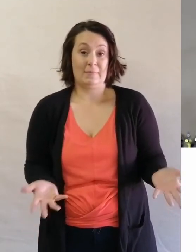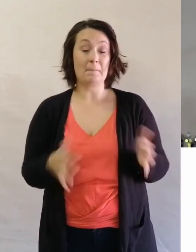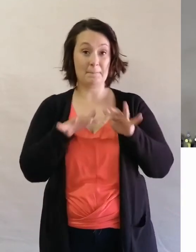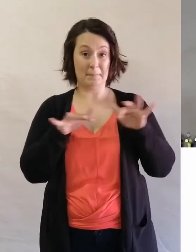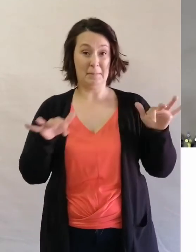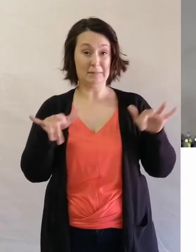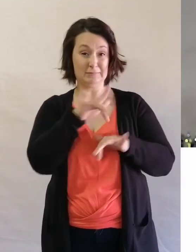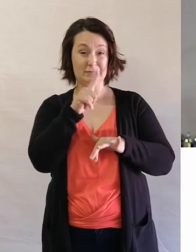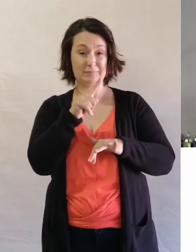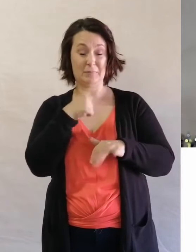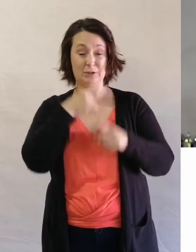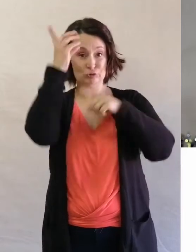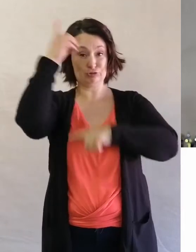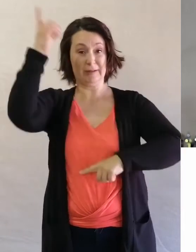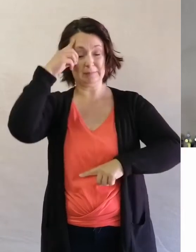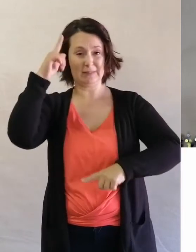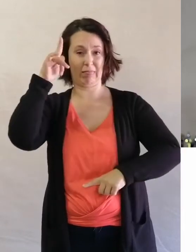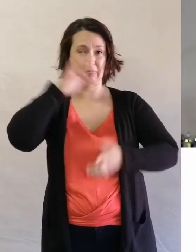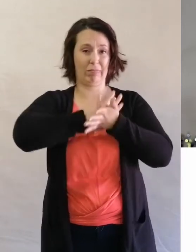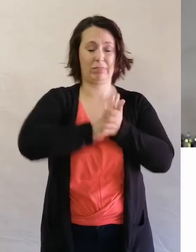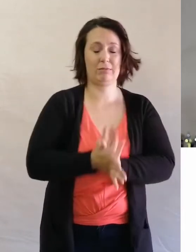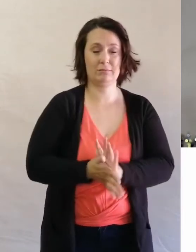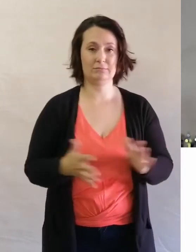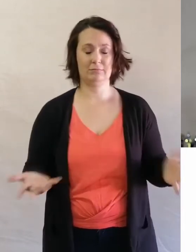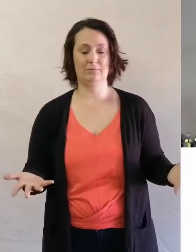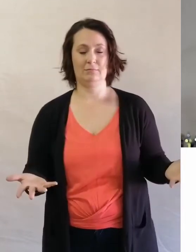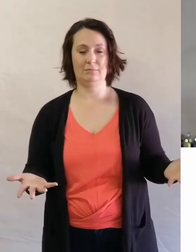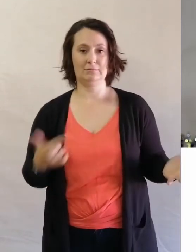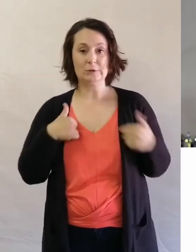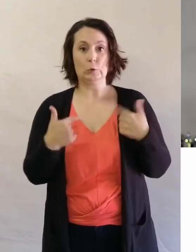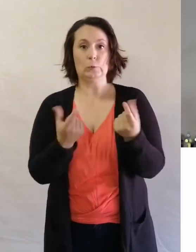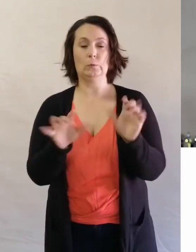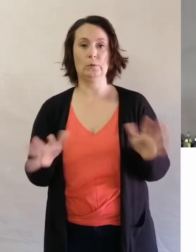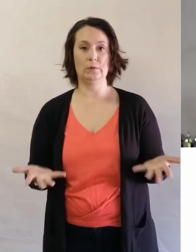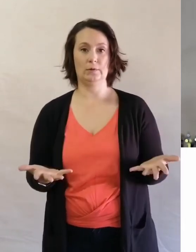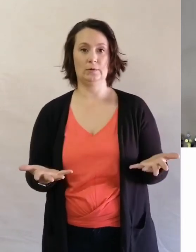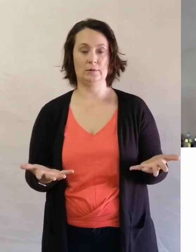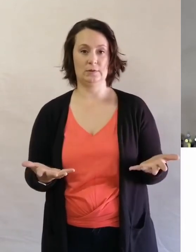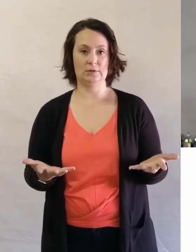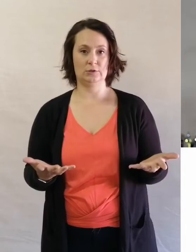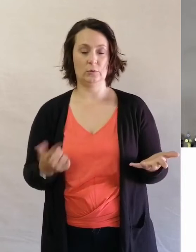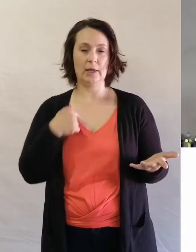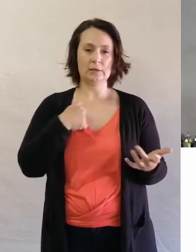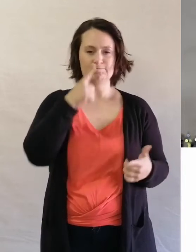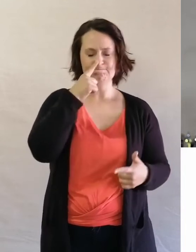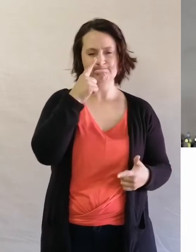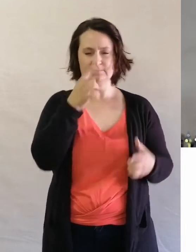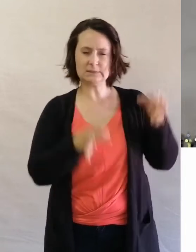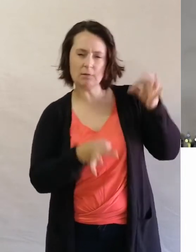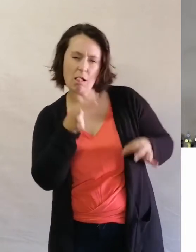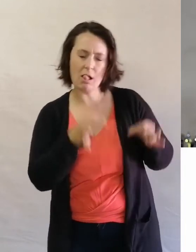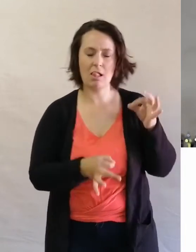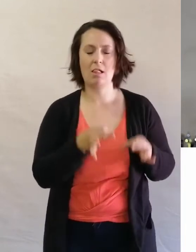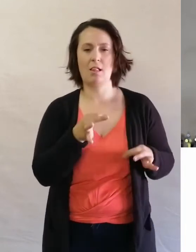dreams. Well, firstly, I think we need to doubt our doubts